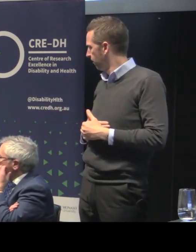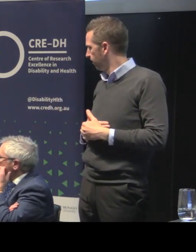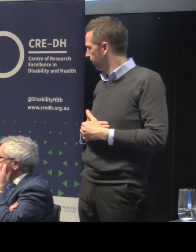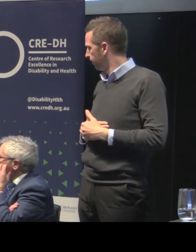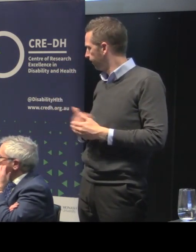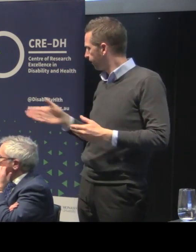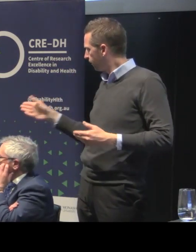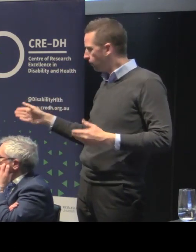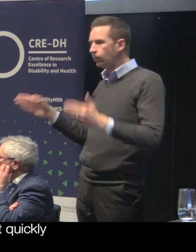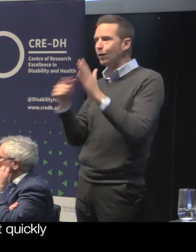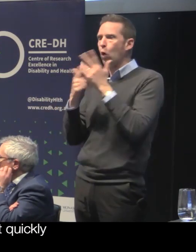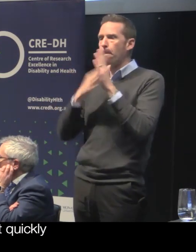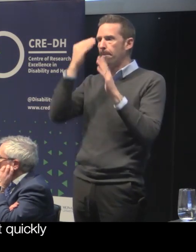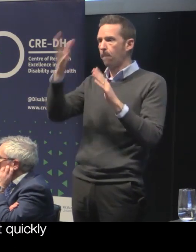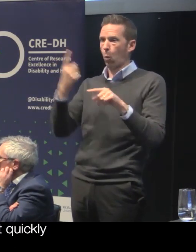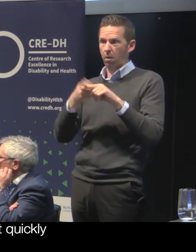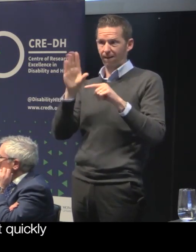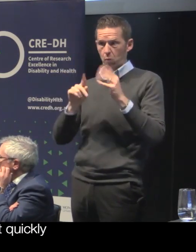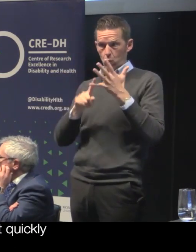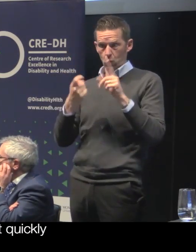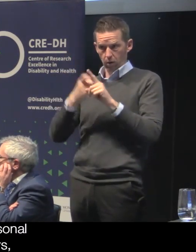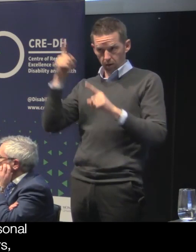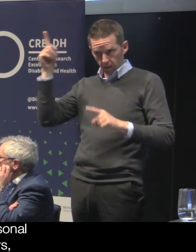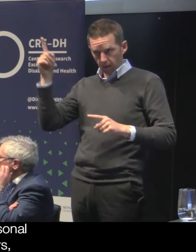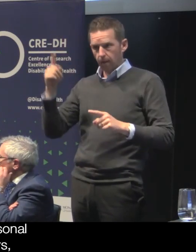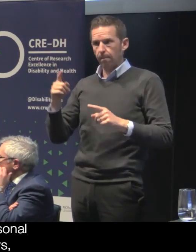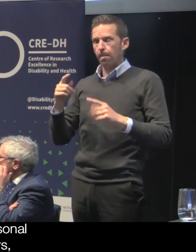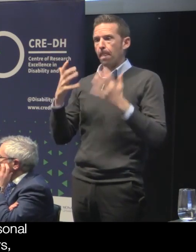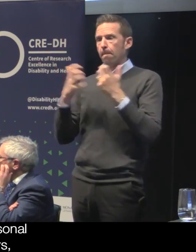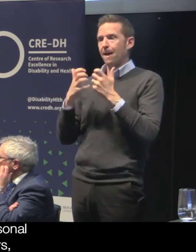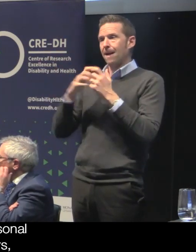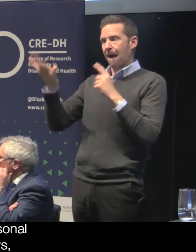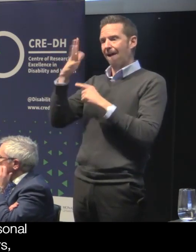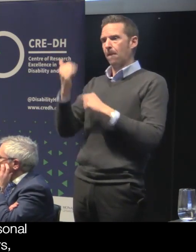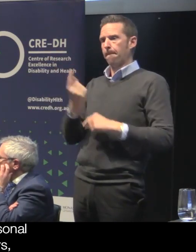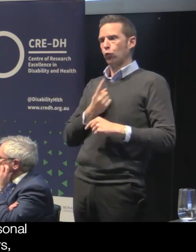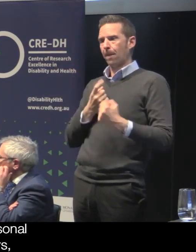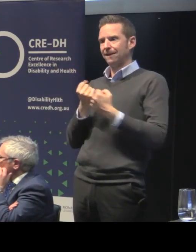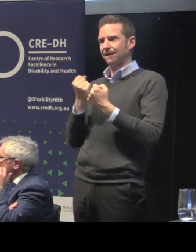So just quickly from the UK, many places do personal assistance registers.